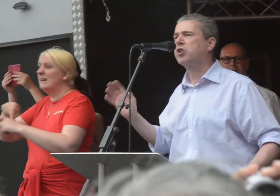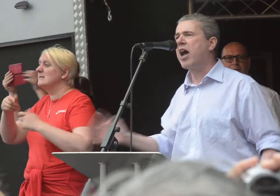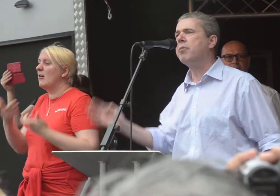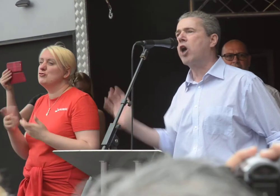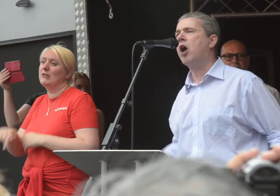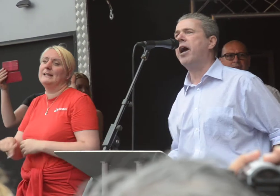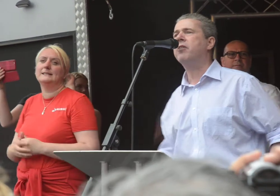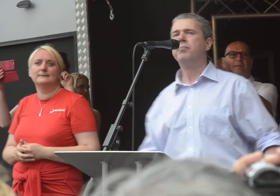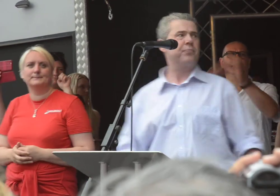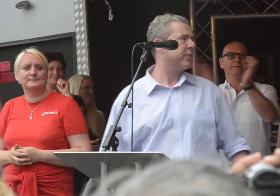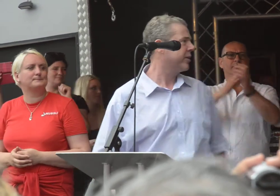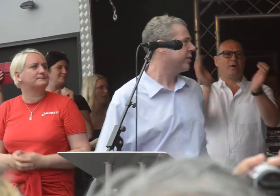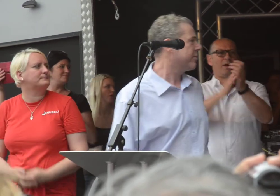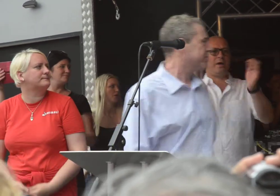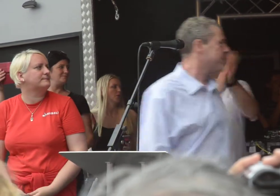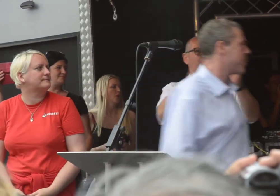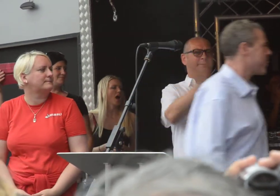massive roar for Jeremy Corbyn.